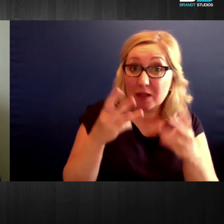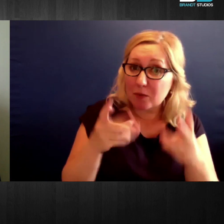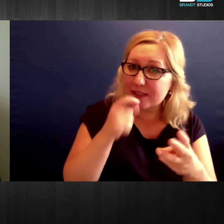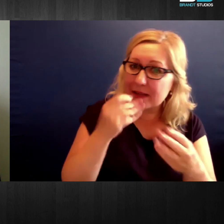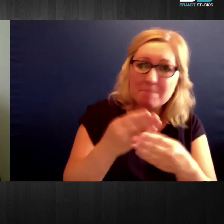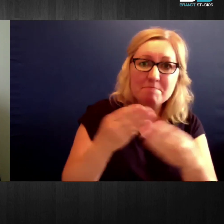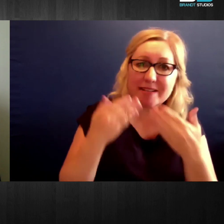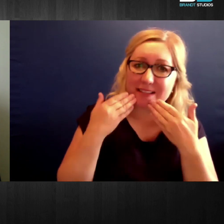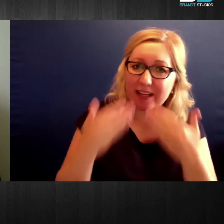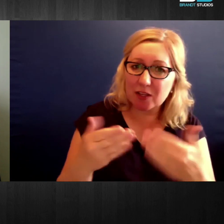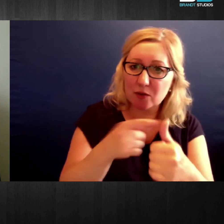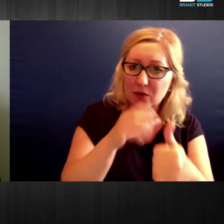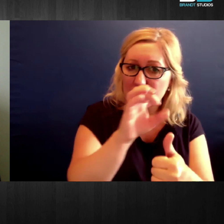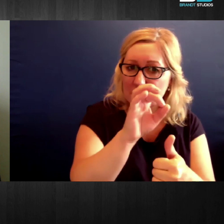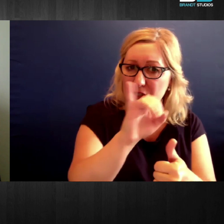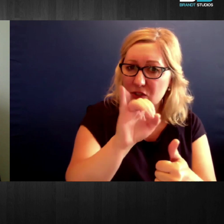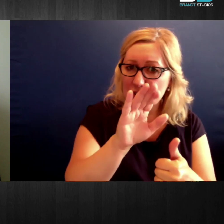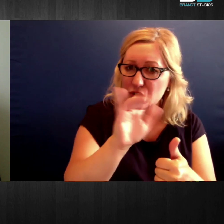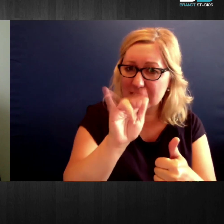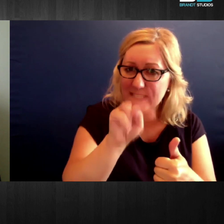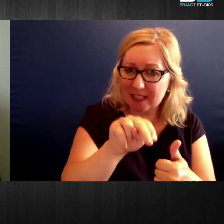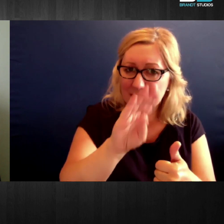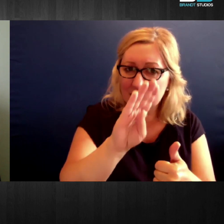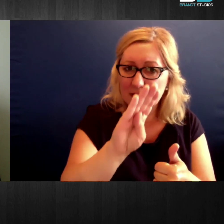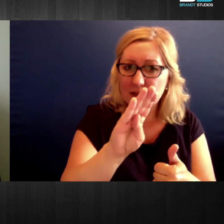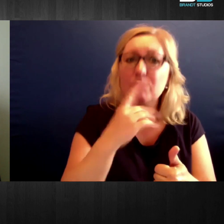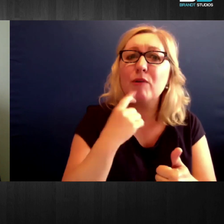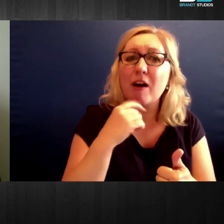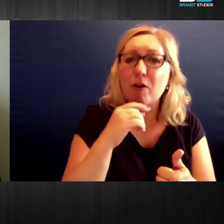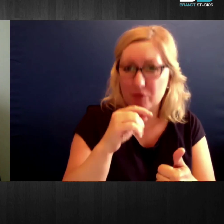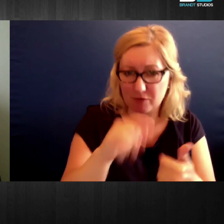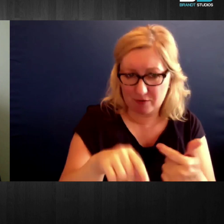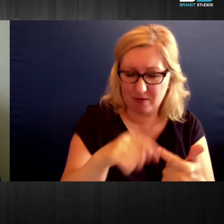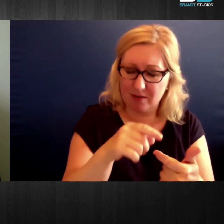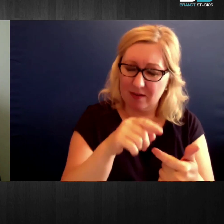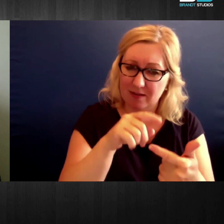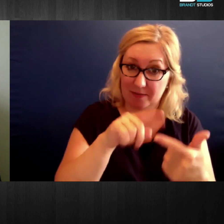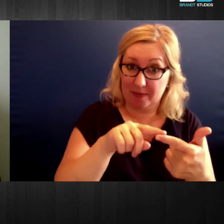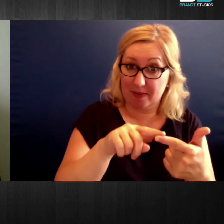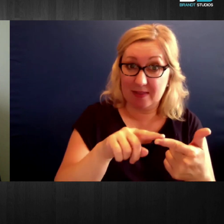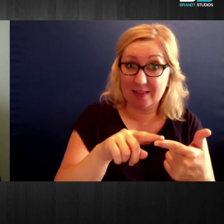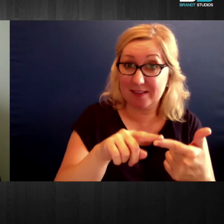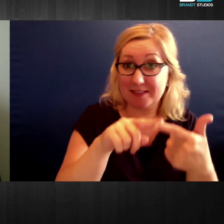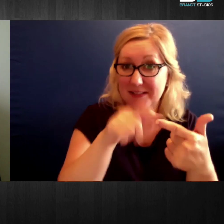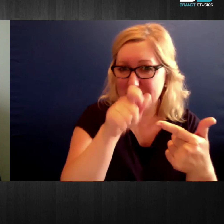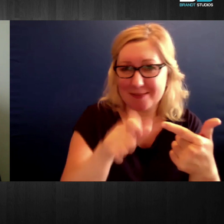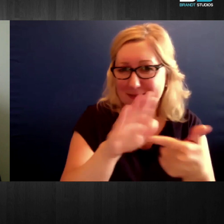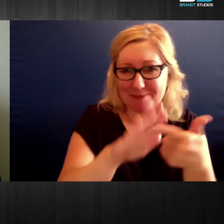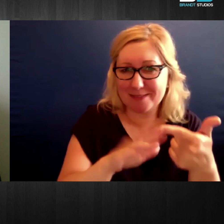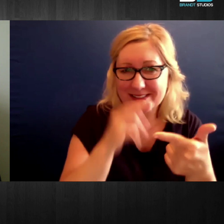been absolutely instrumental in this and have done amazing things to make all of this happen. So thank you both very, very